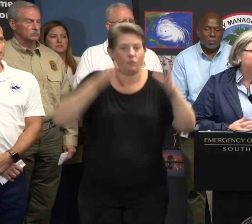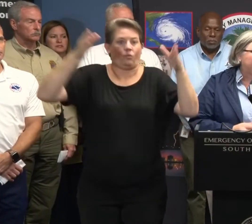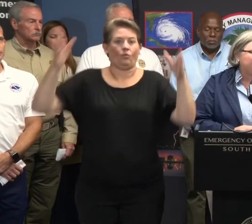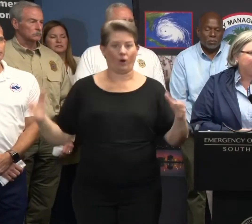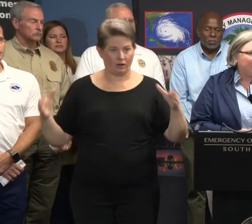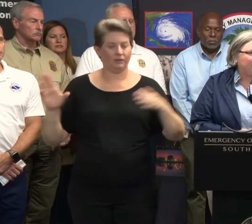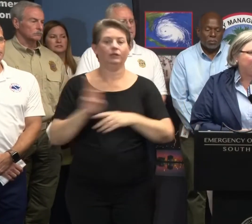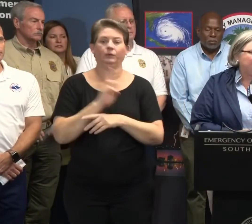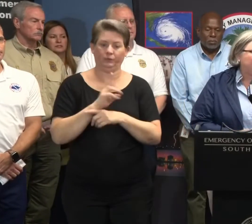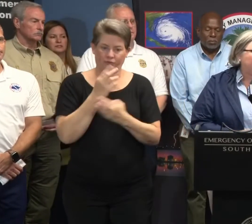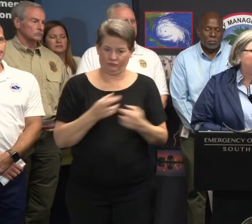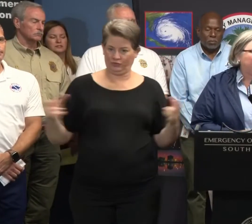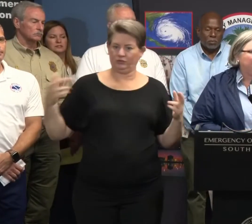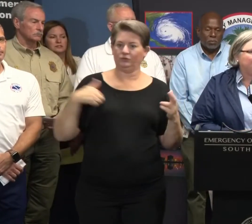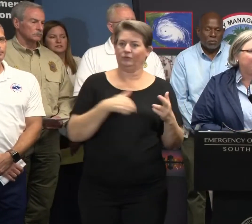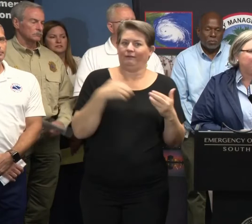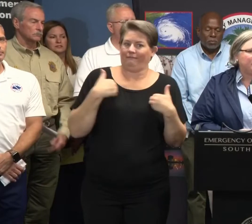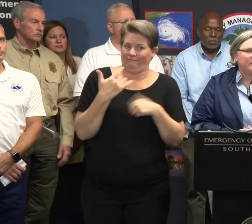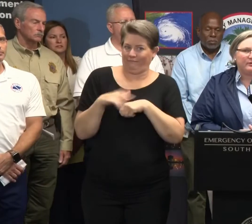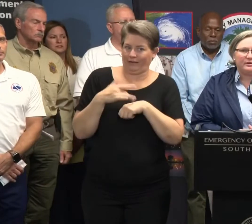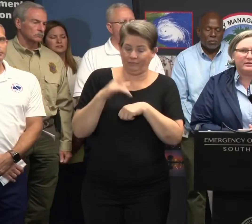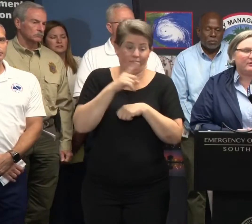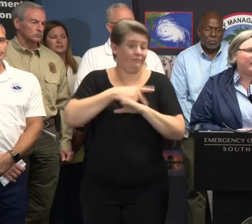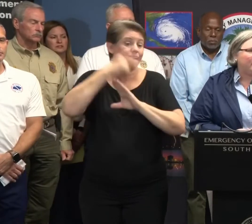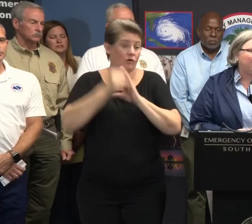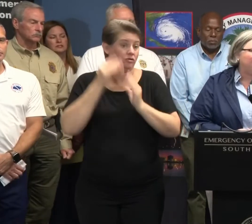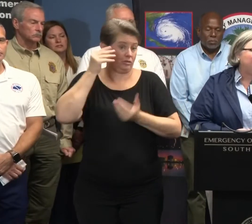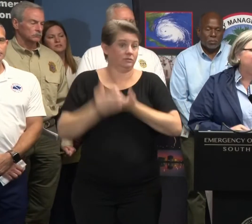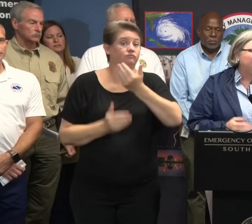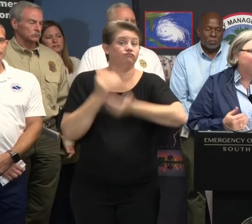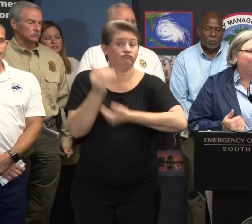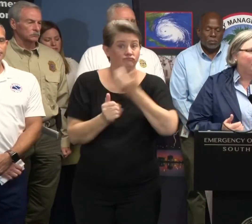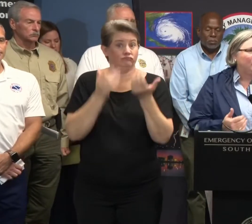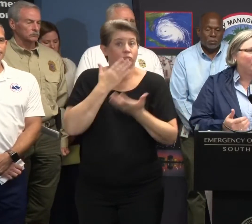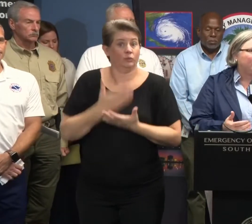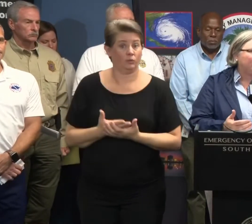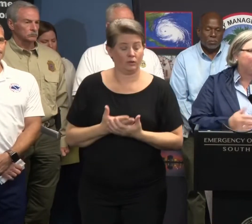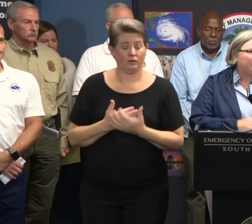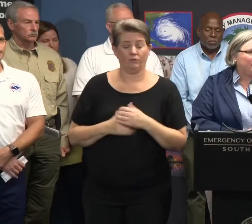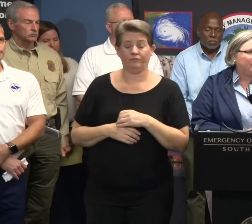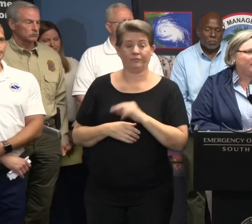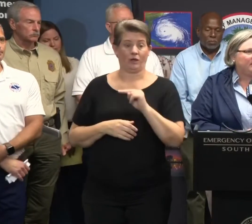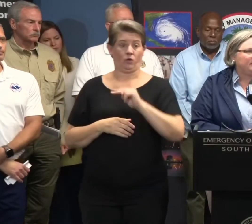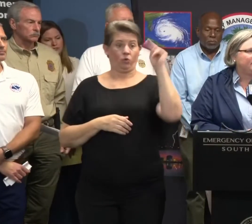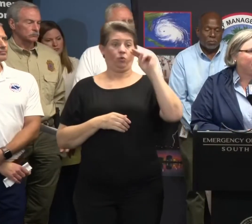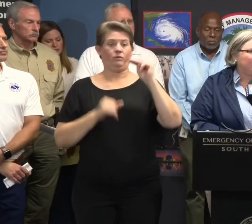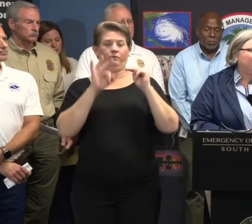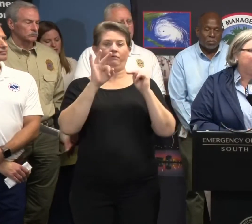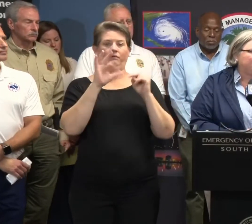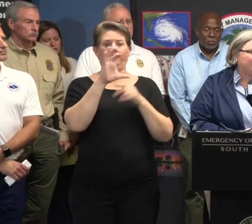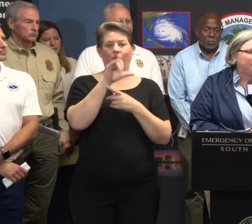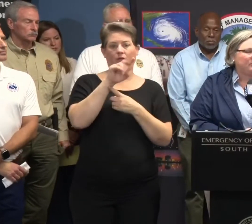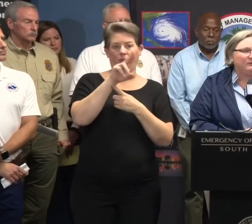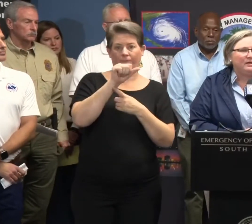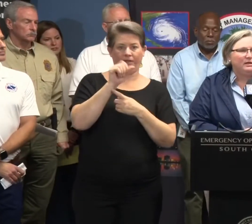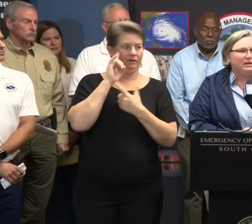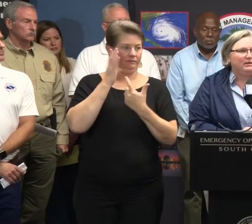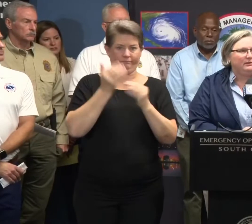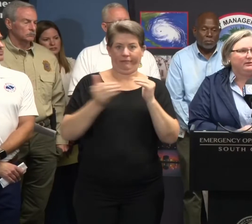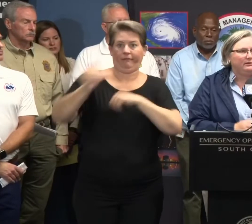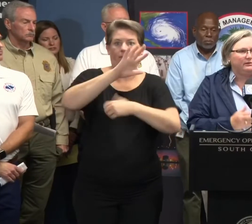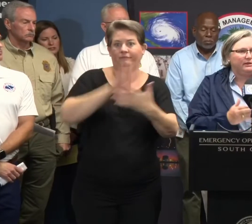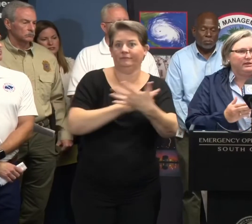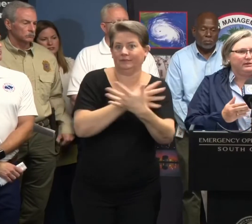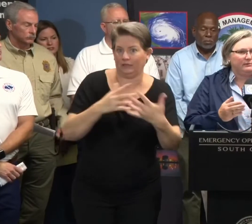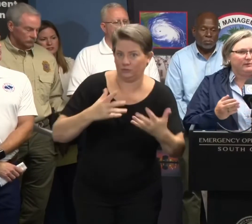the resources available to the department, and those projects are progressing quite well. The one north of Columbia is well ahead of schedule,